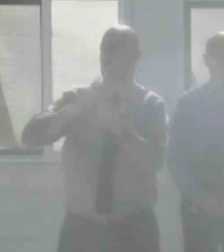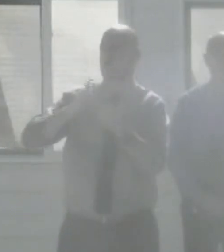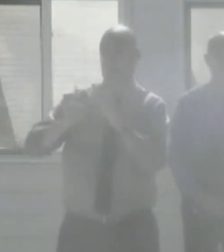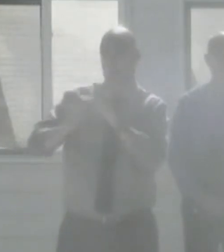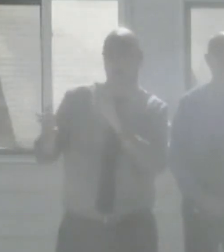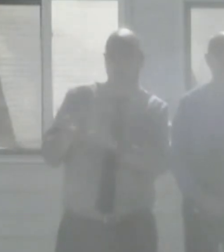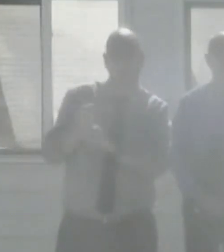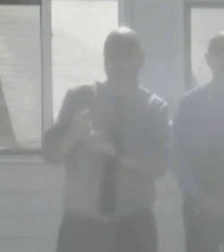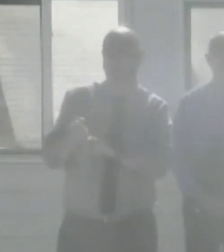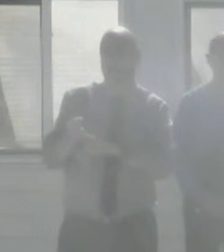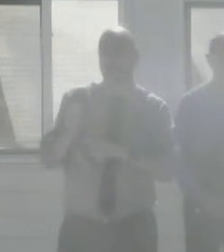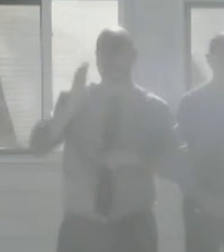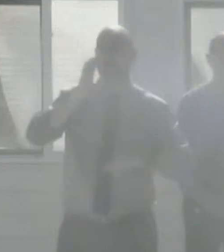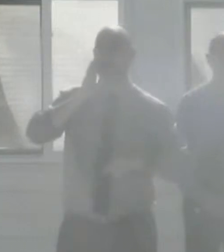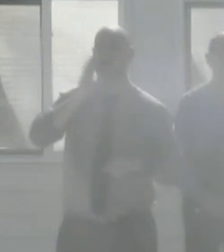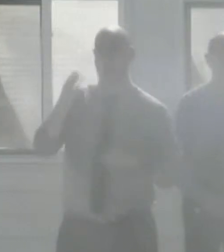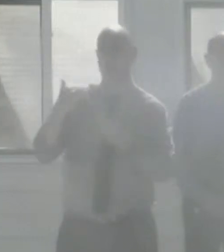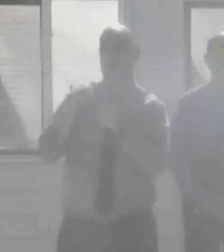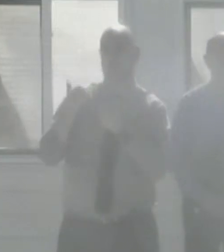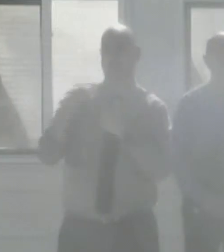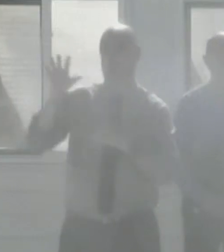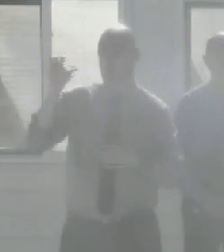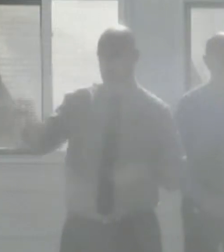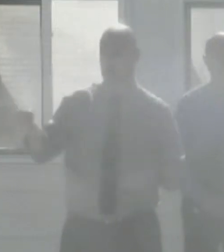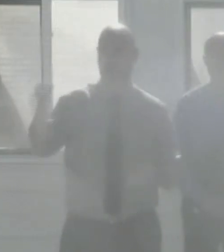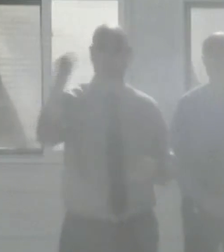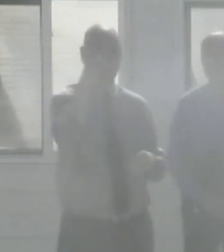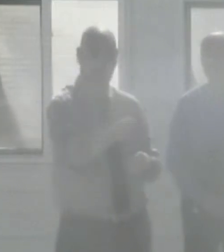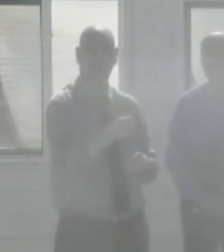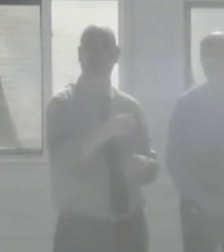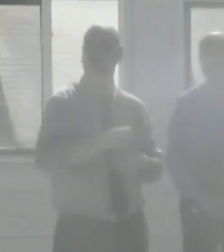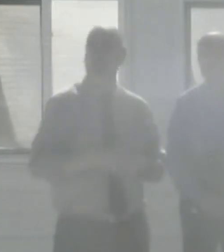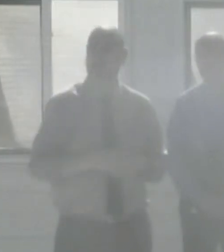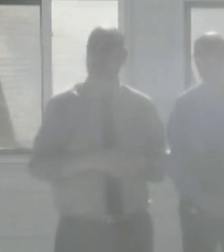or another. Okay, anybody have questions?